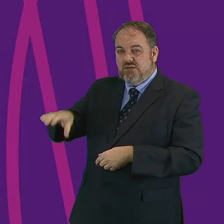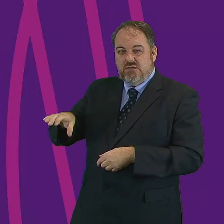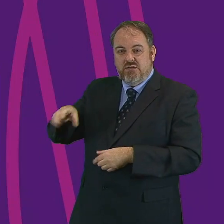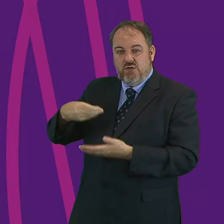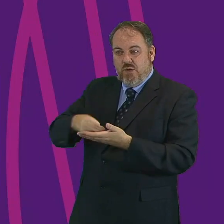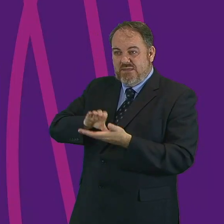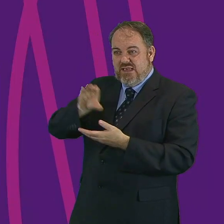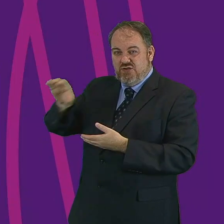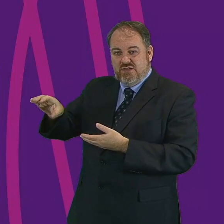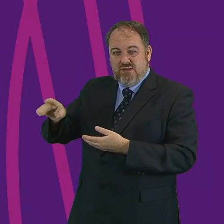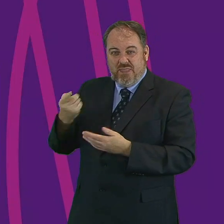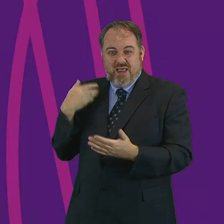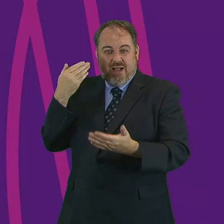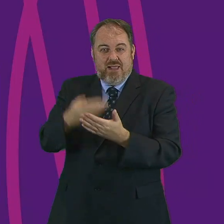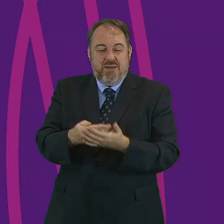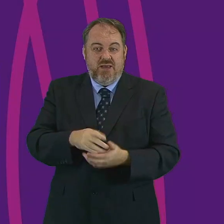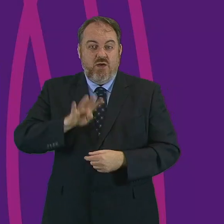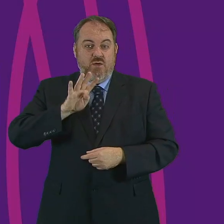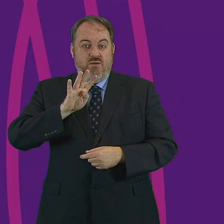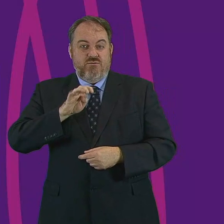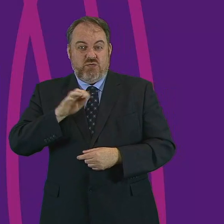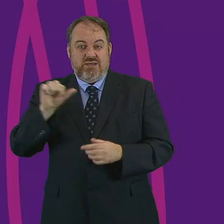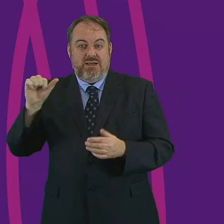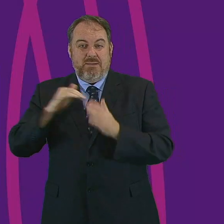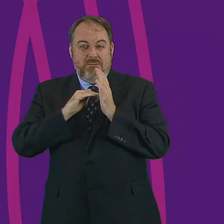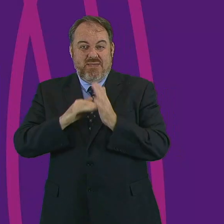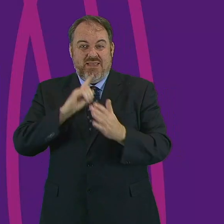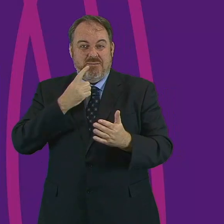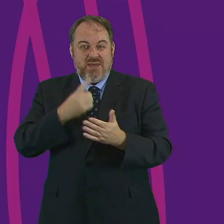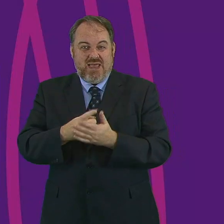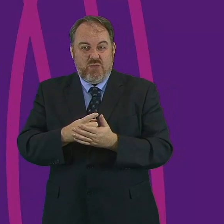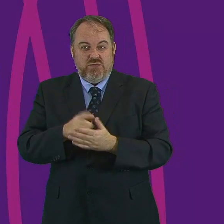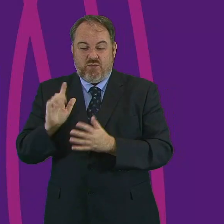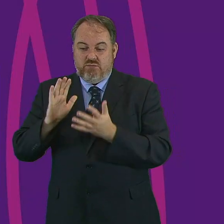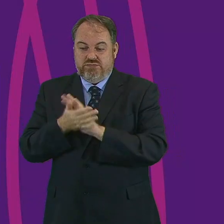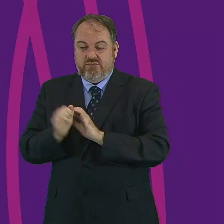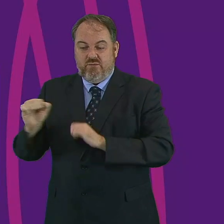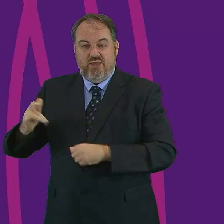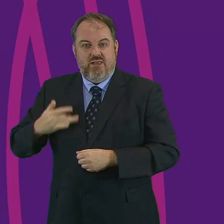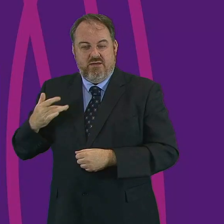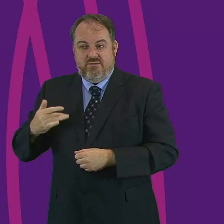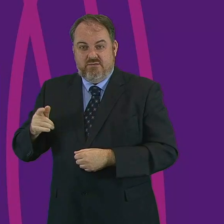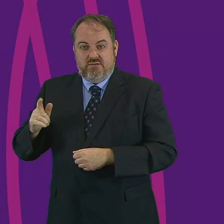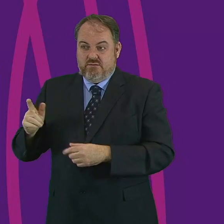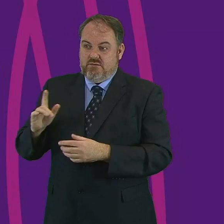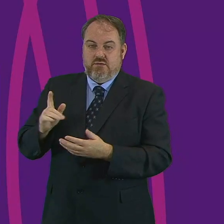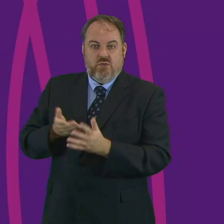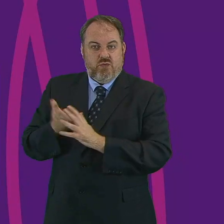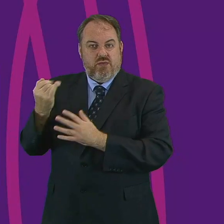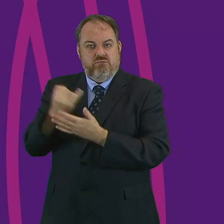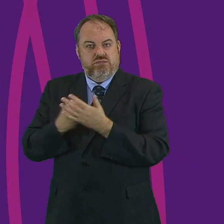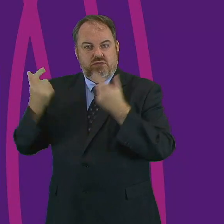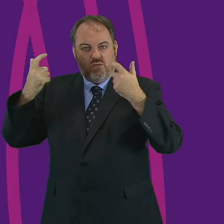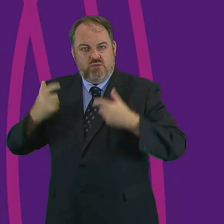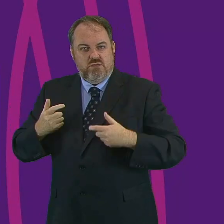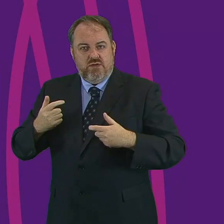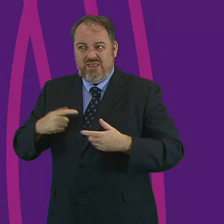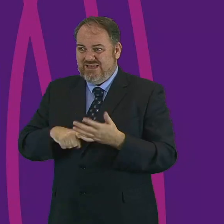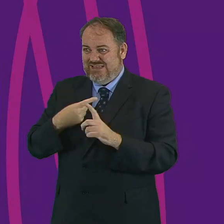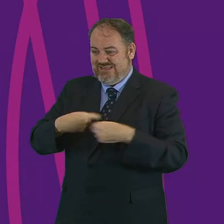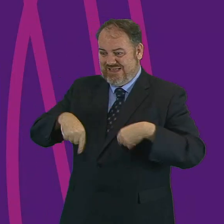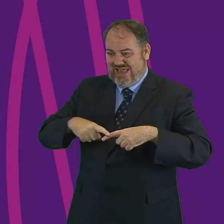direct result of COVID. So that includes mental health support, new professional learning for post-probationary teachers and a new coaching